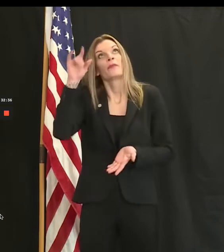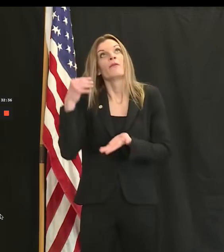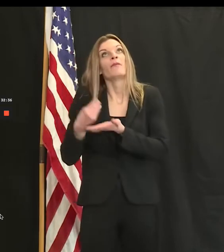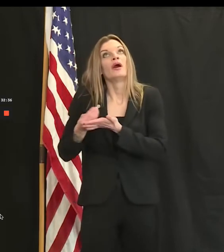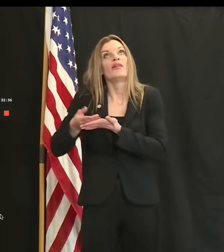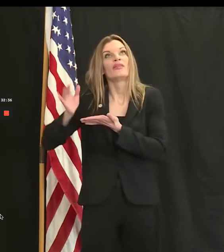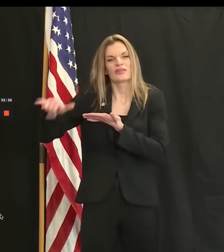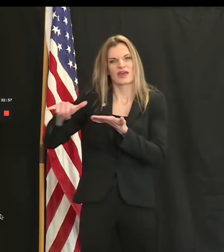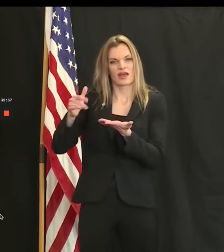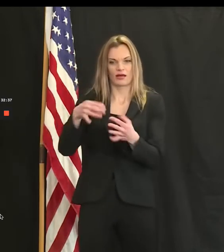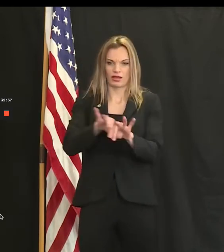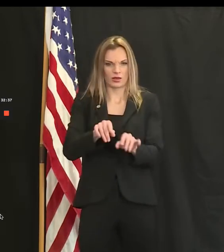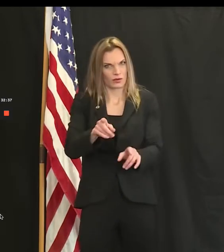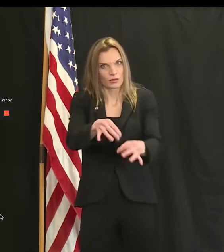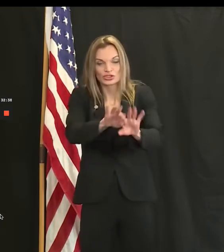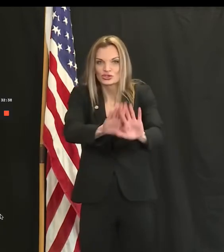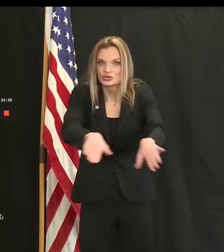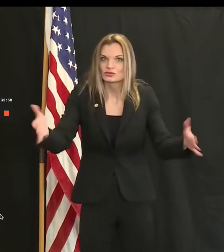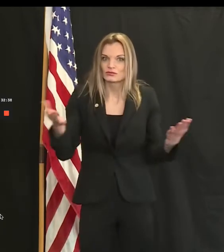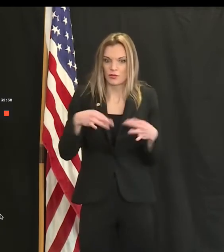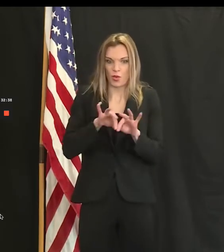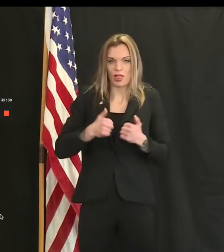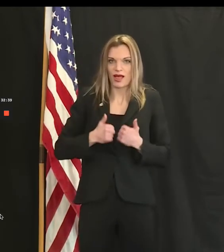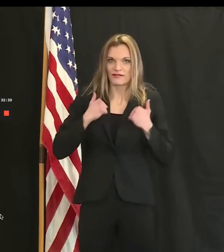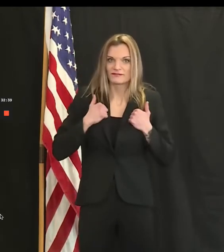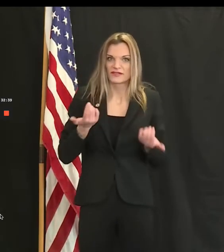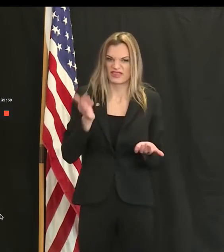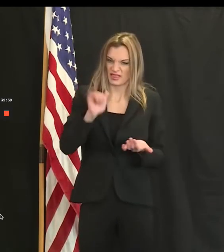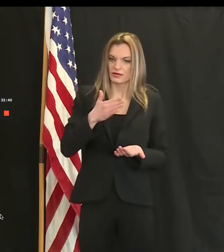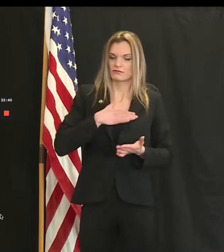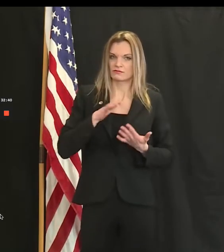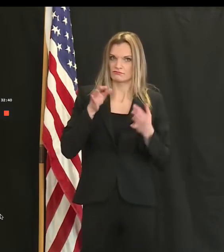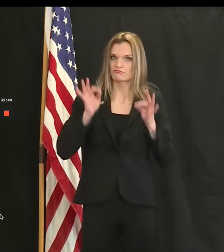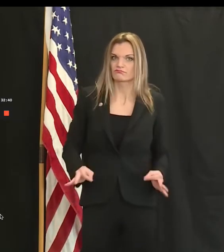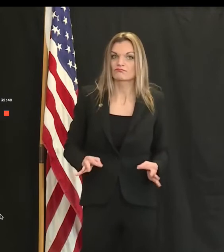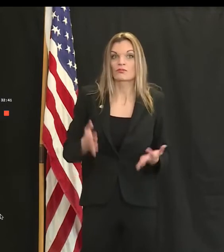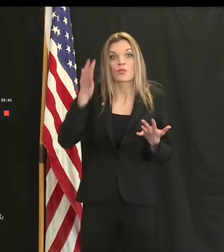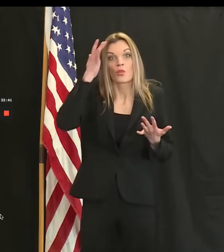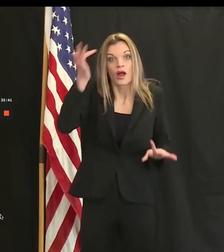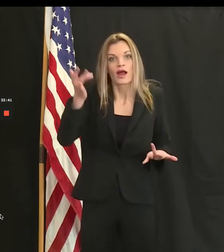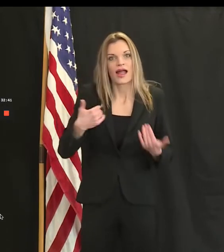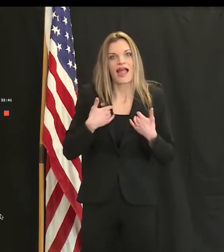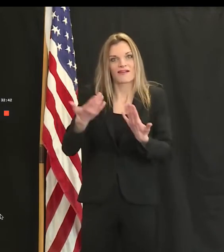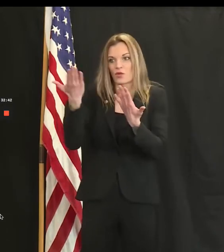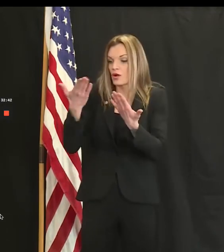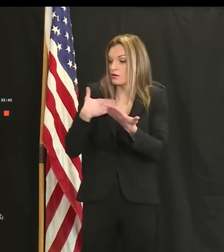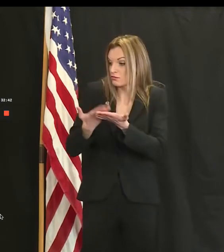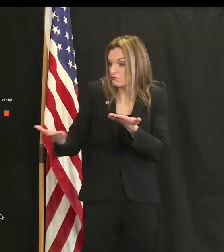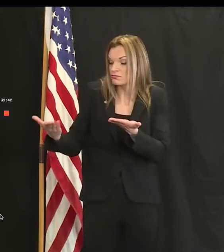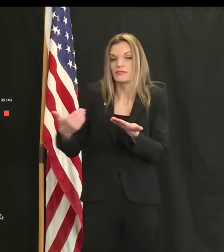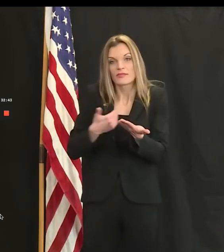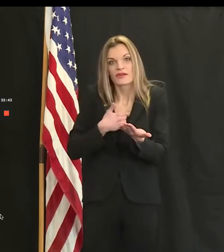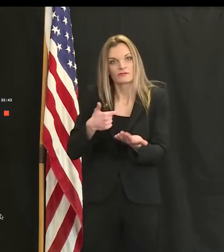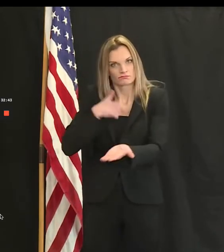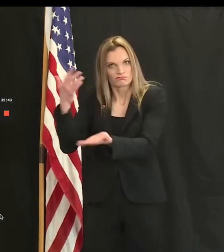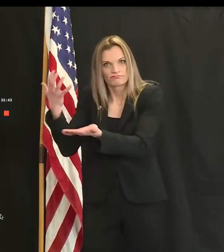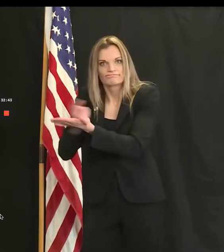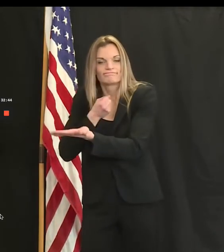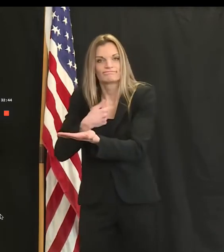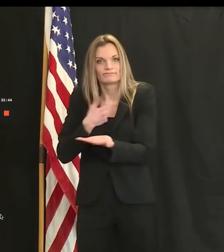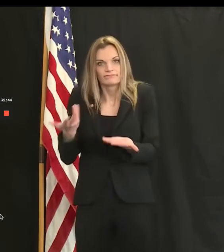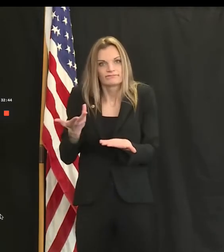put a dollar value on this investigation, but this is what we did. We used our resources in a manner that was